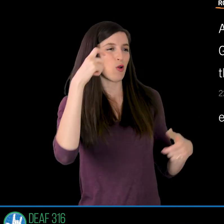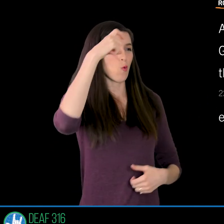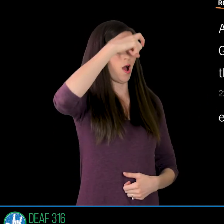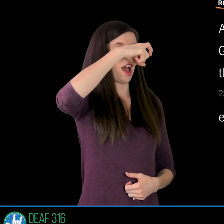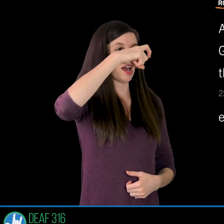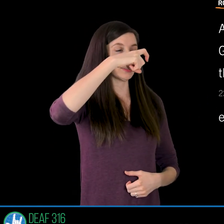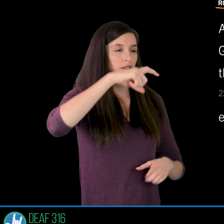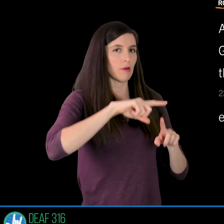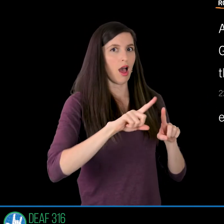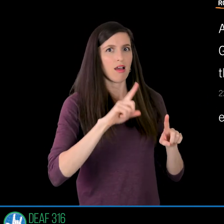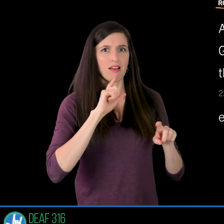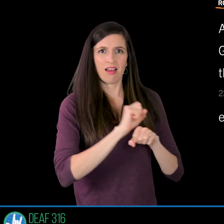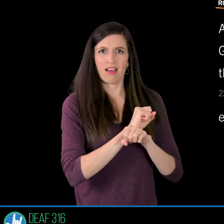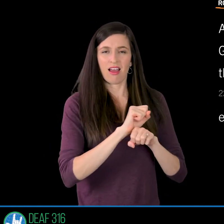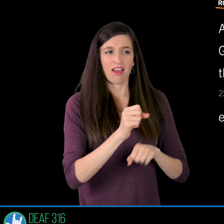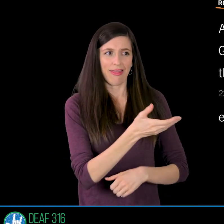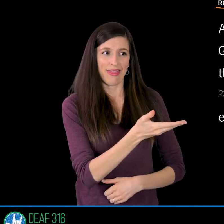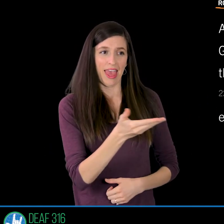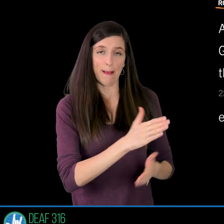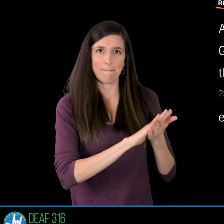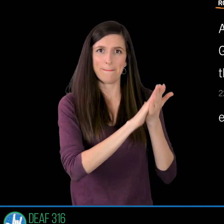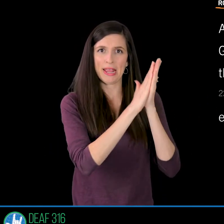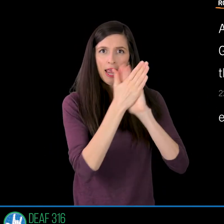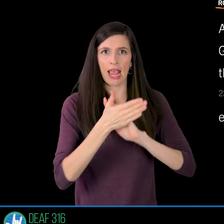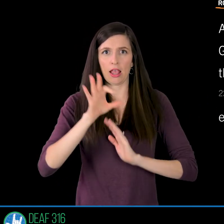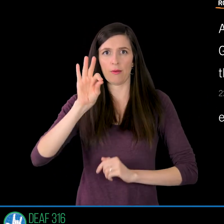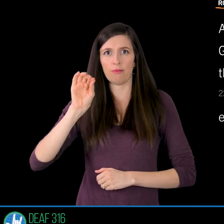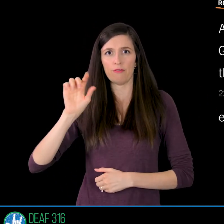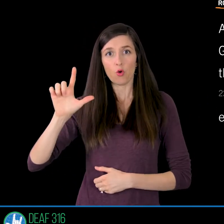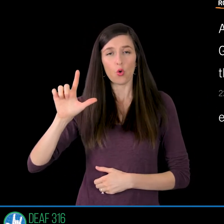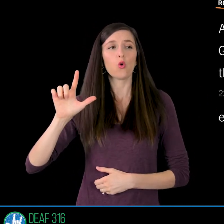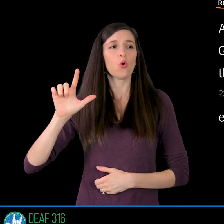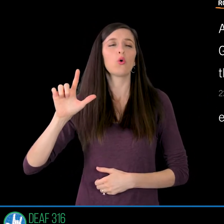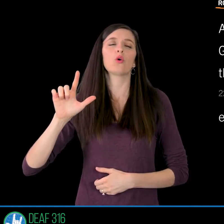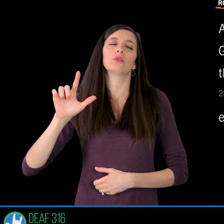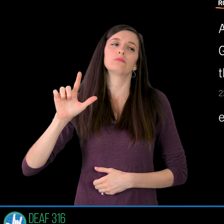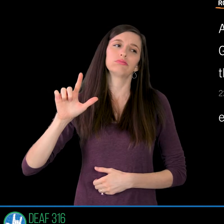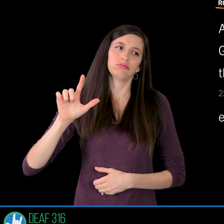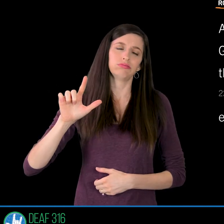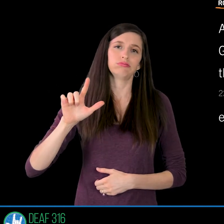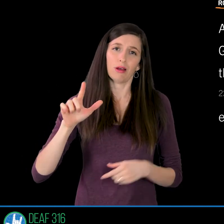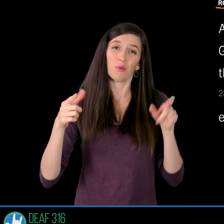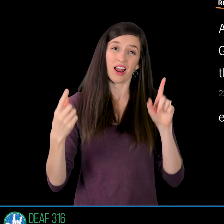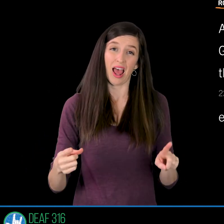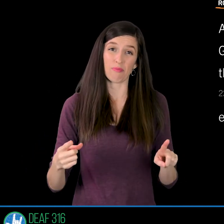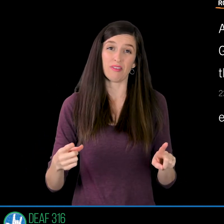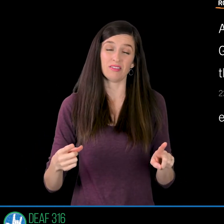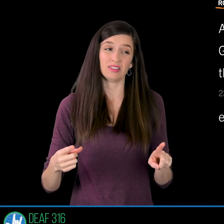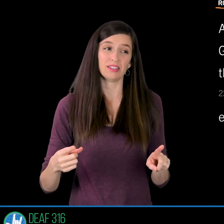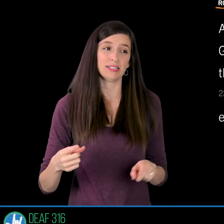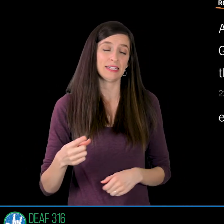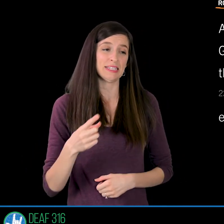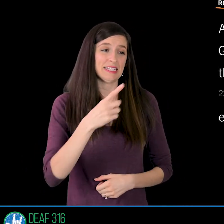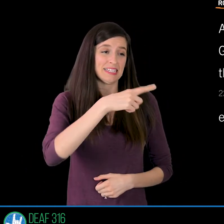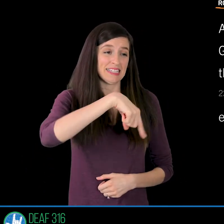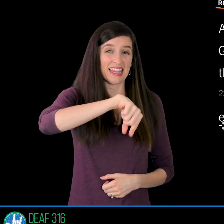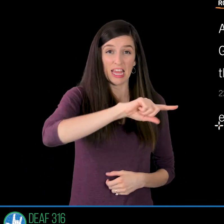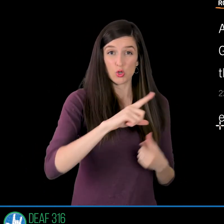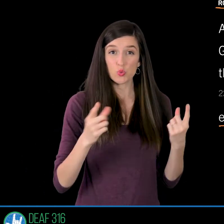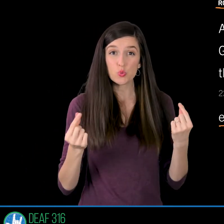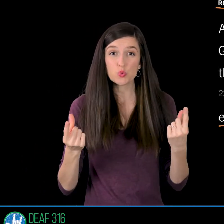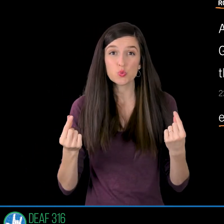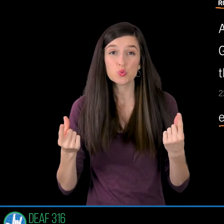wise, they became fools. And here's the essence of folly and the essence of sin. And